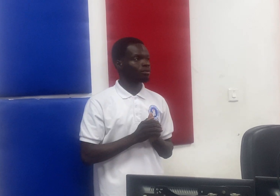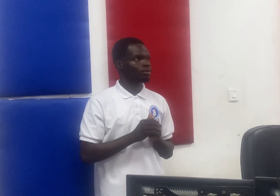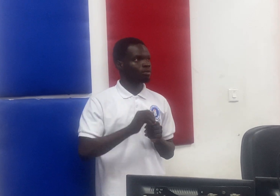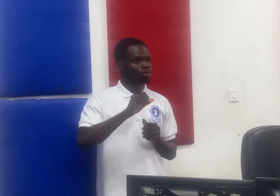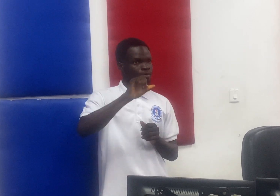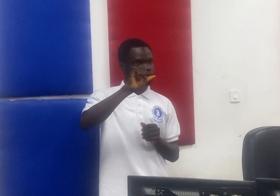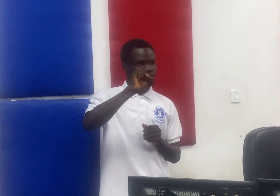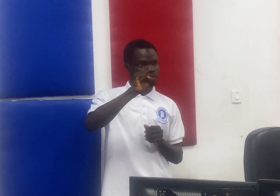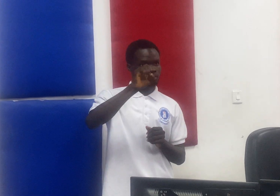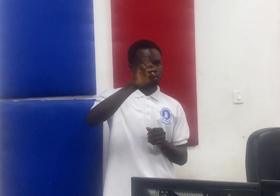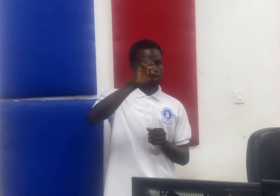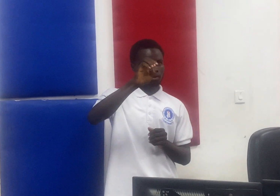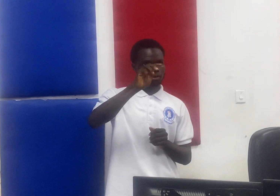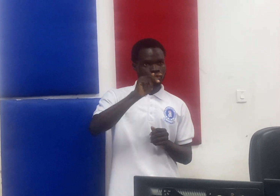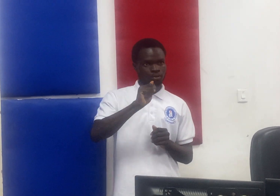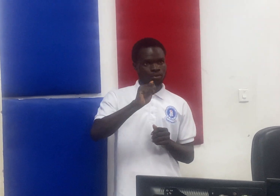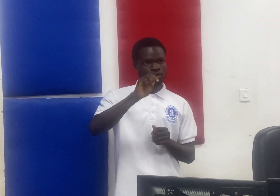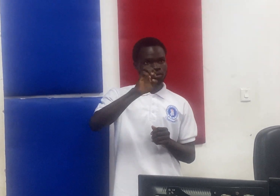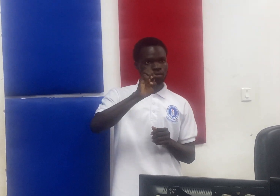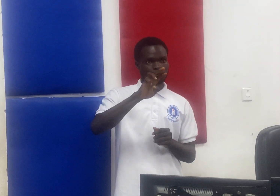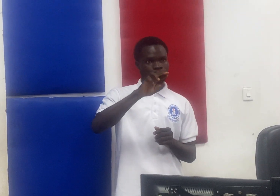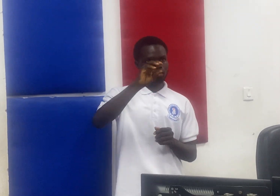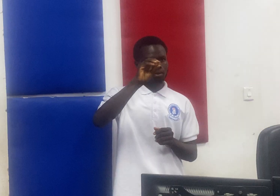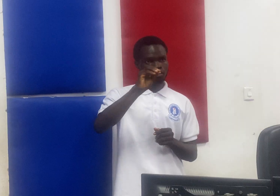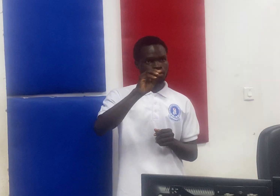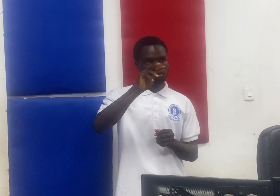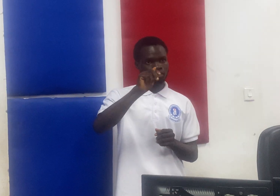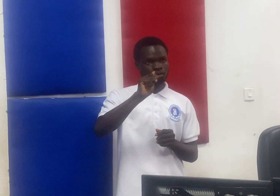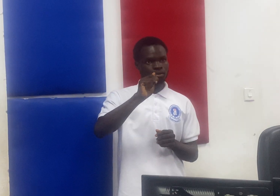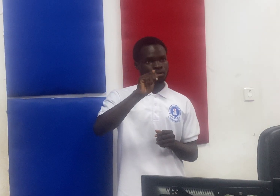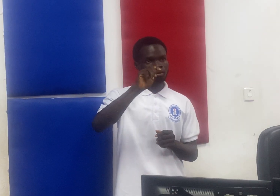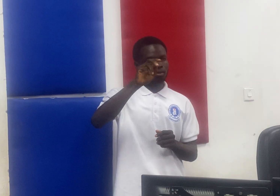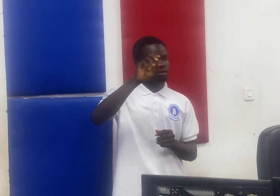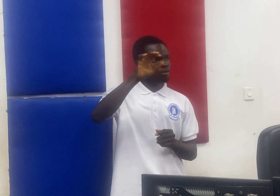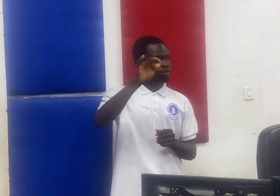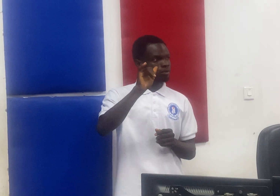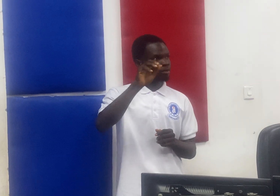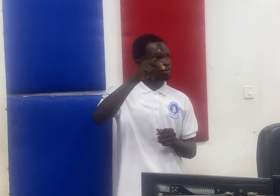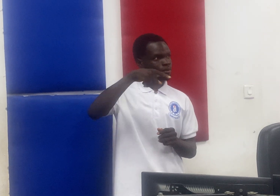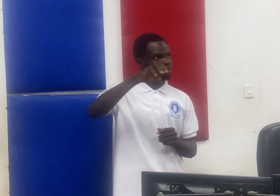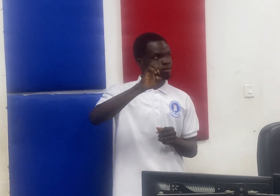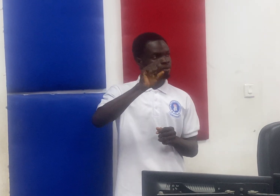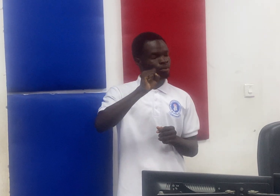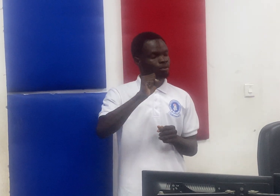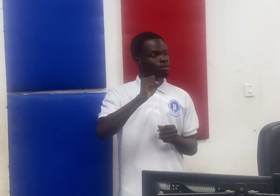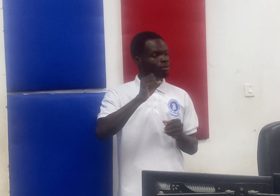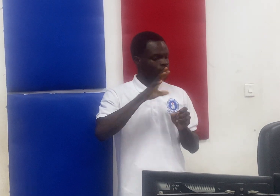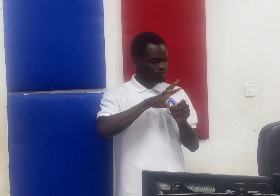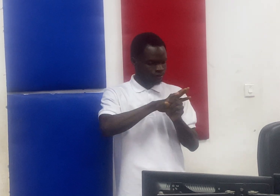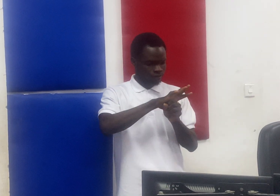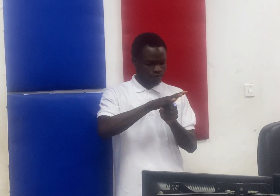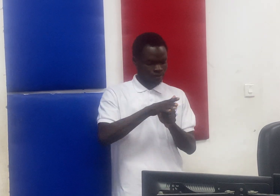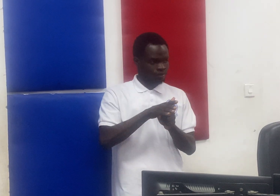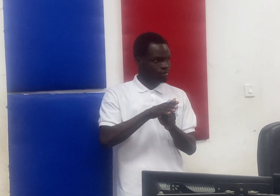affect persons with disability in the sense that it leads to